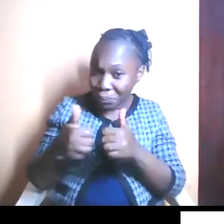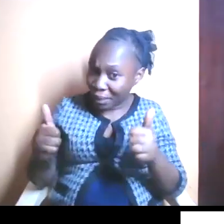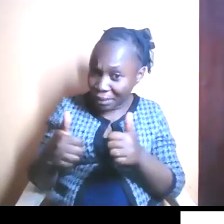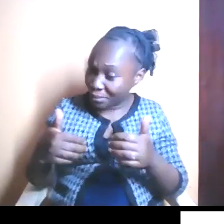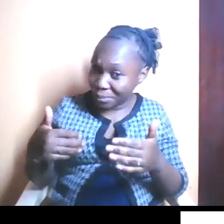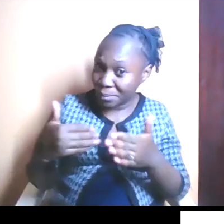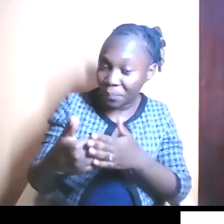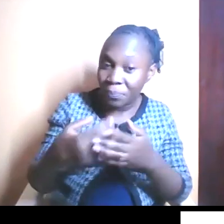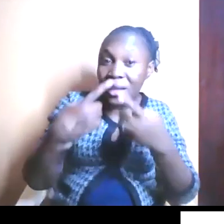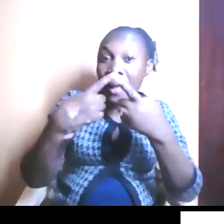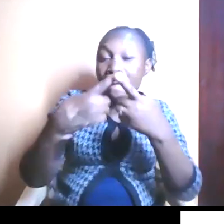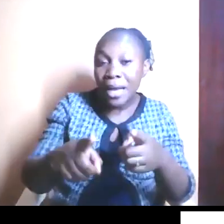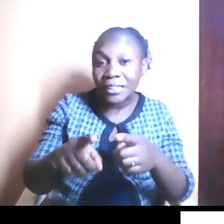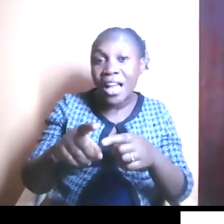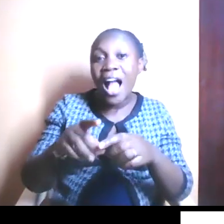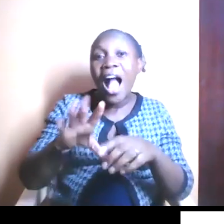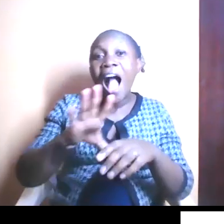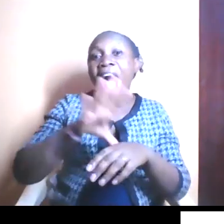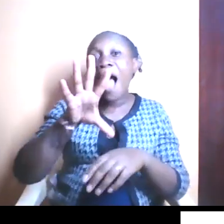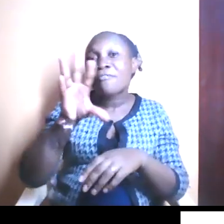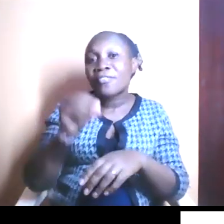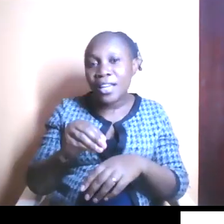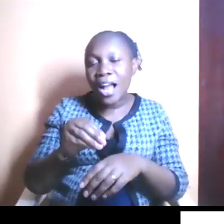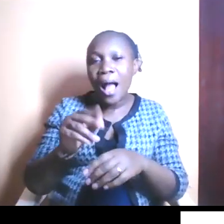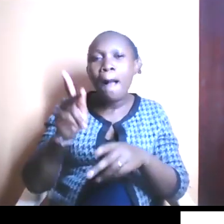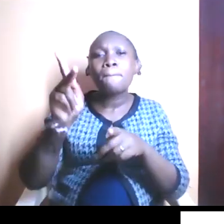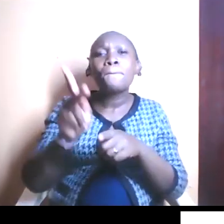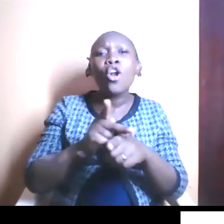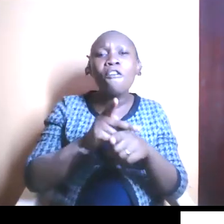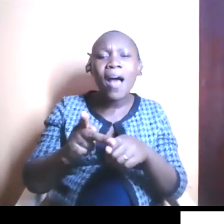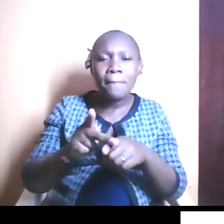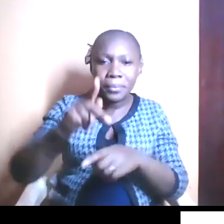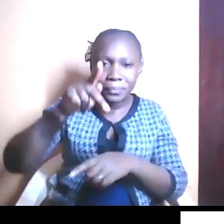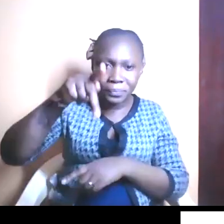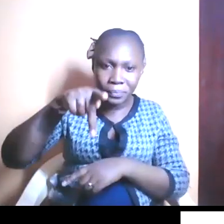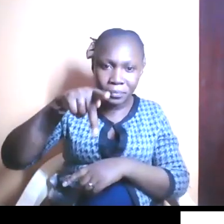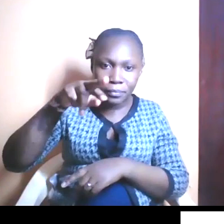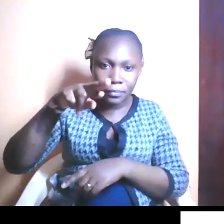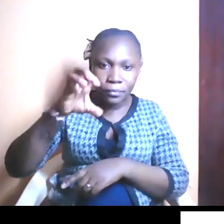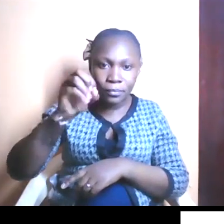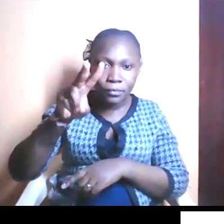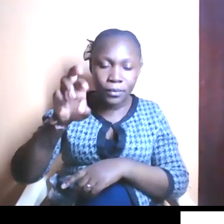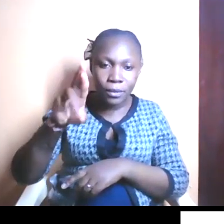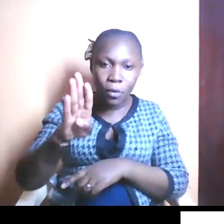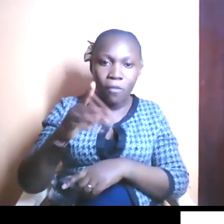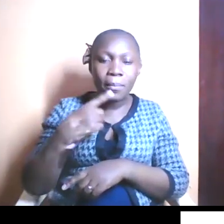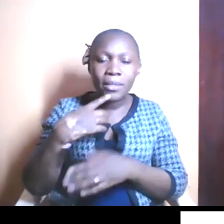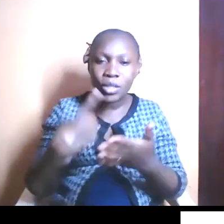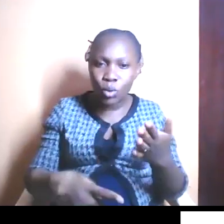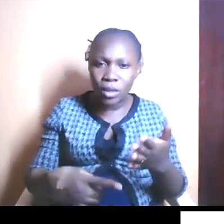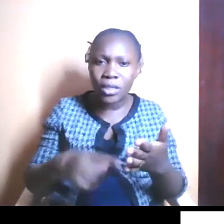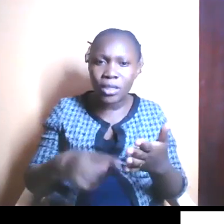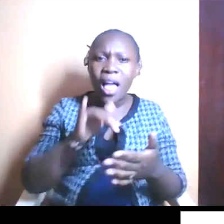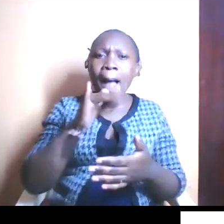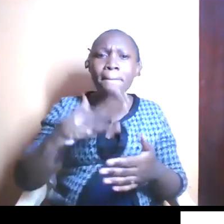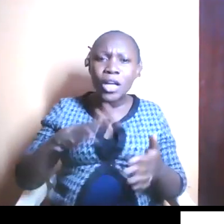he who has the wallet has the agenda. Sometimes it's about the power, Some bosses only want